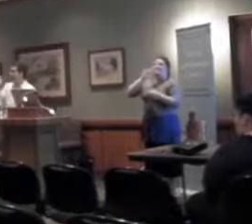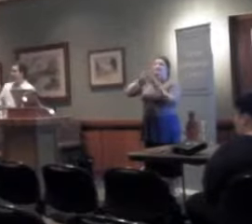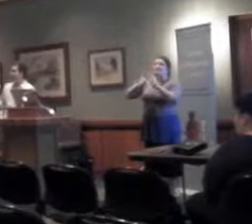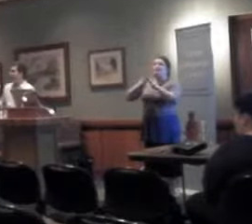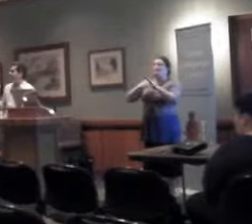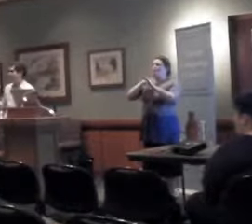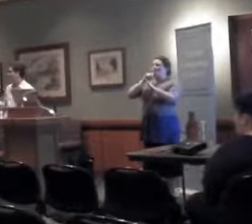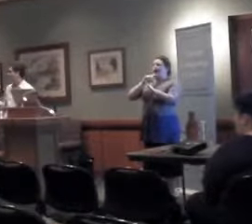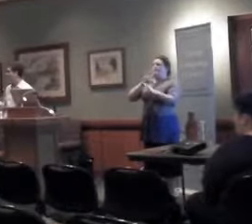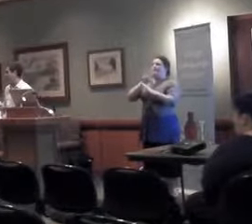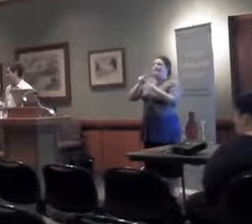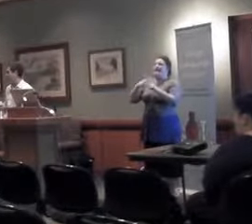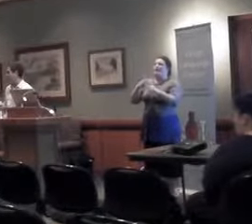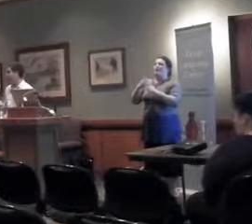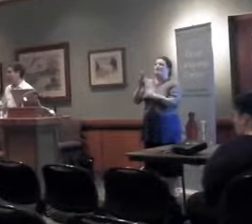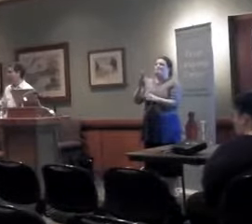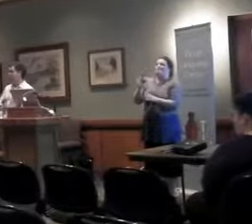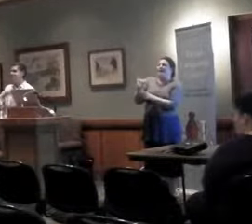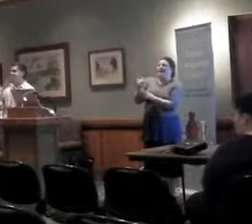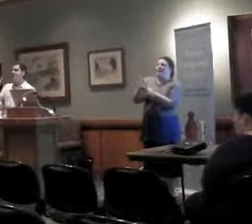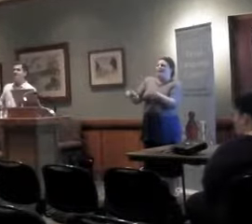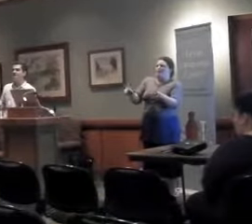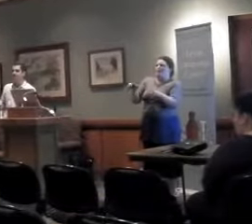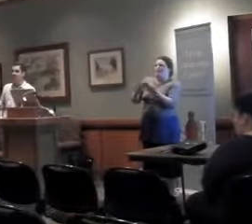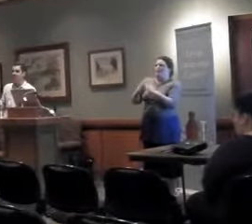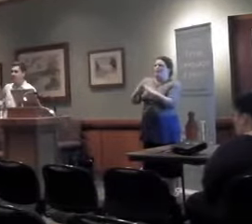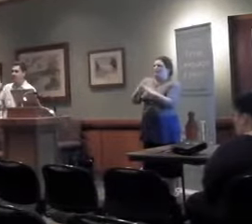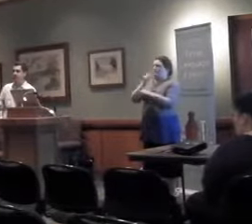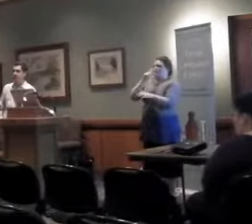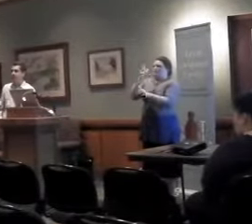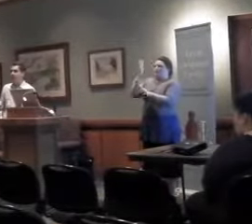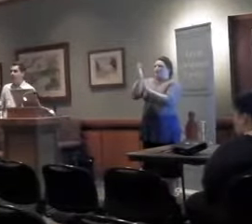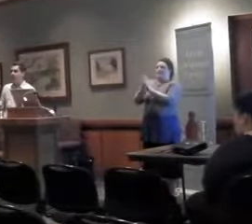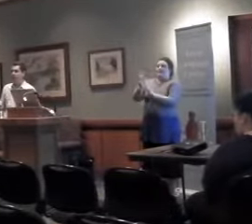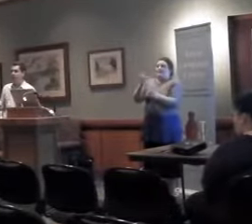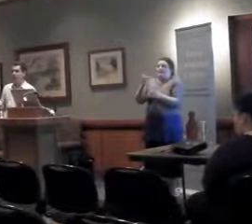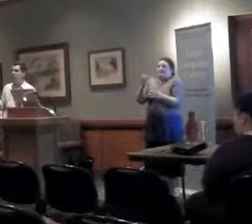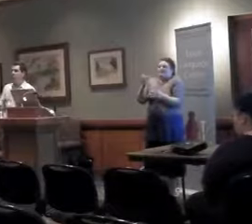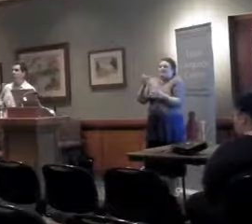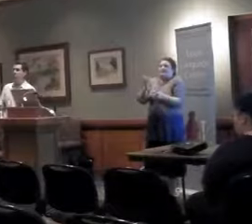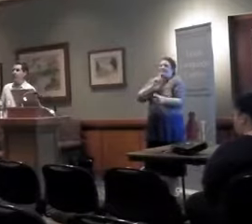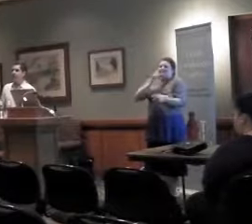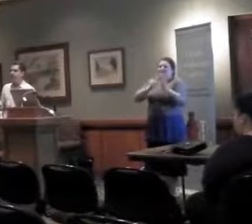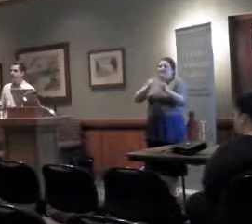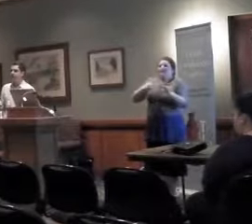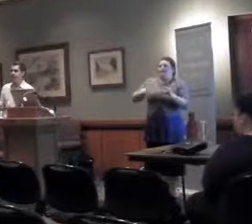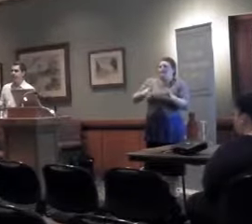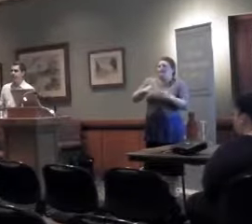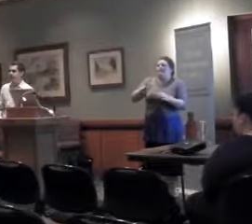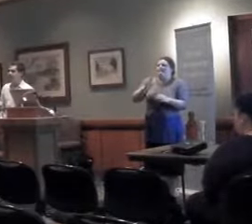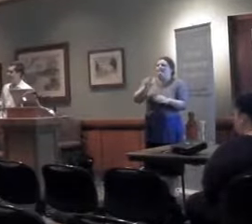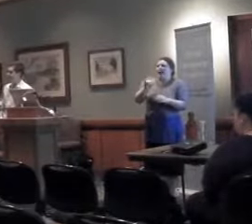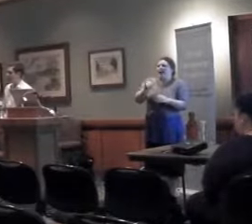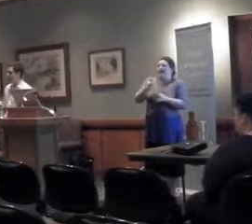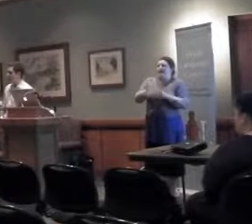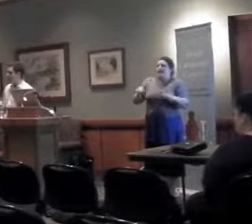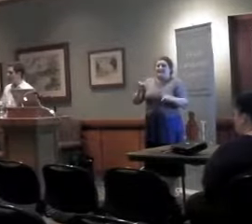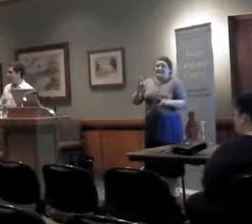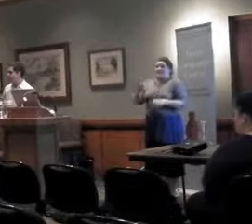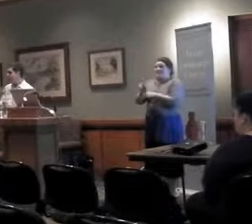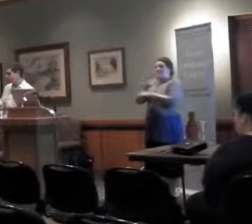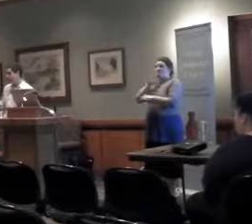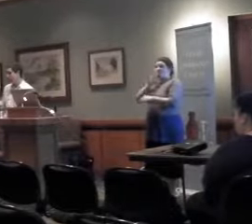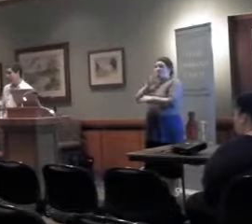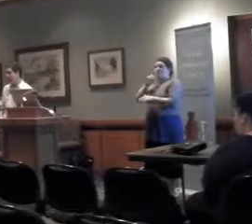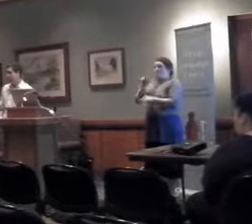I'm only talking about a bilingual community, right? By default, deaf people are bilingual. Whether or not they use their voice to communicate,